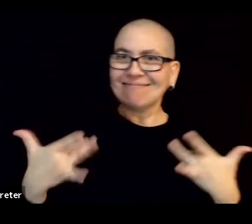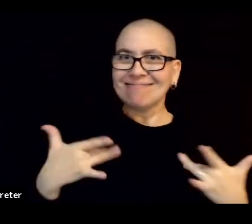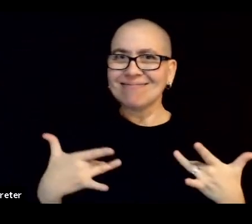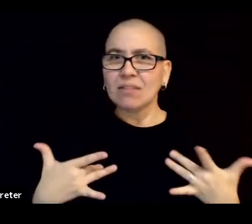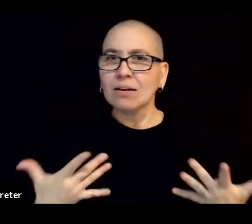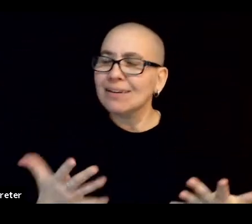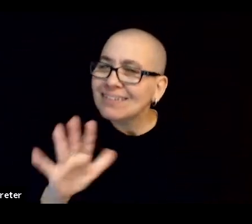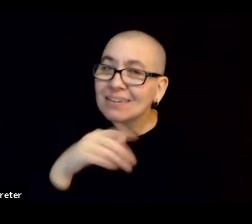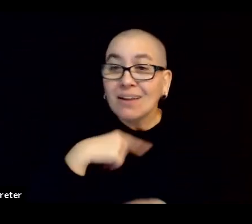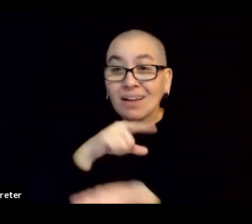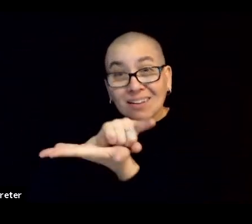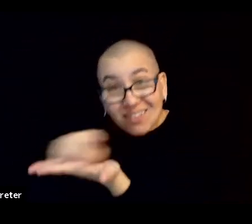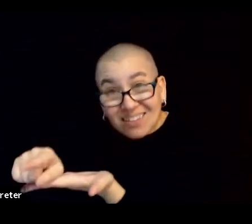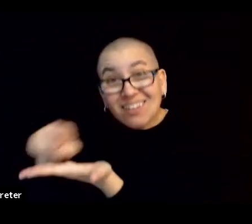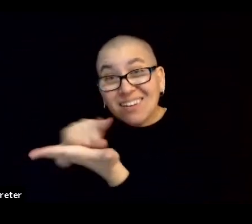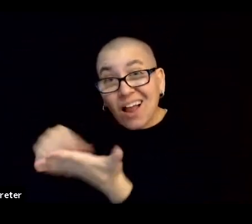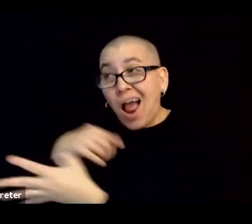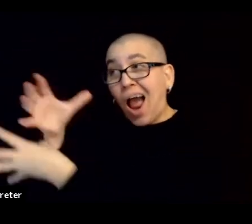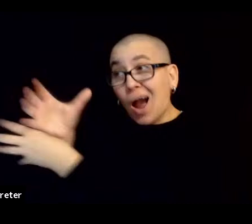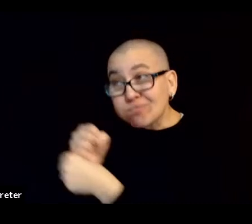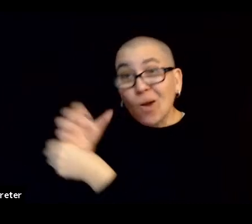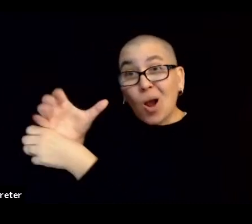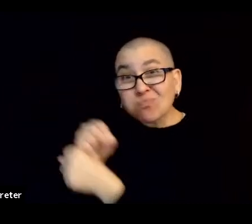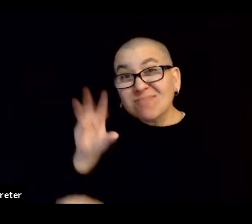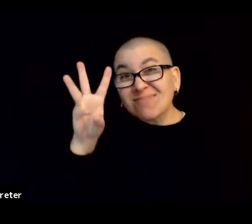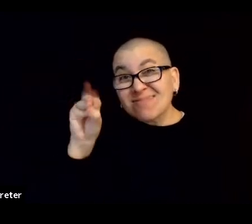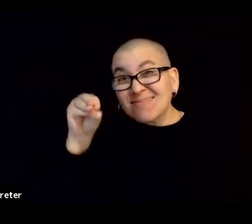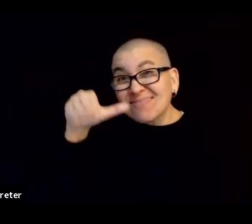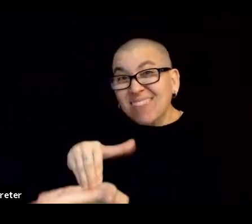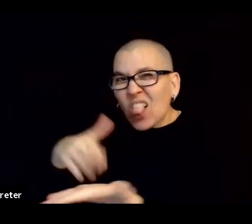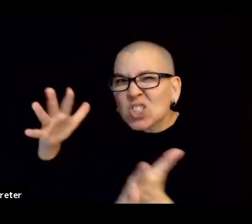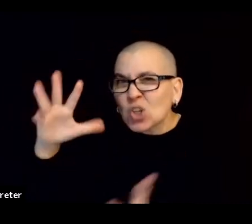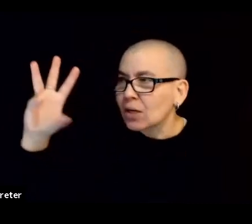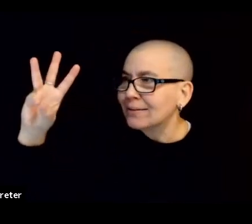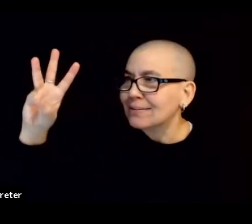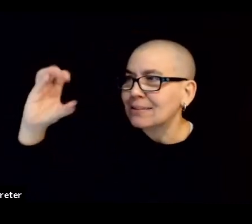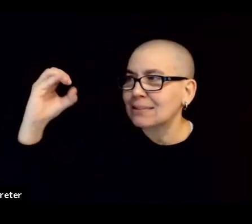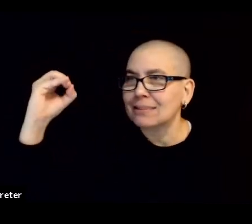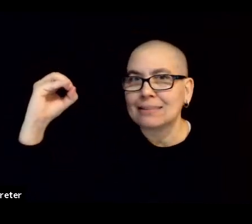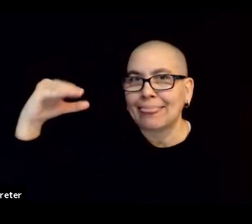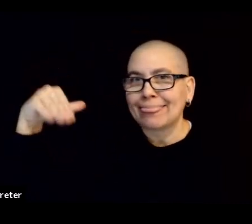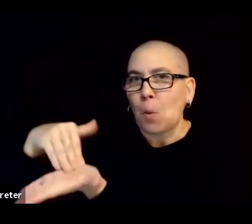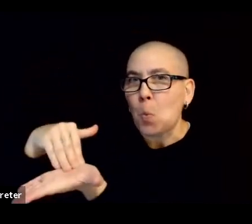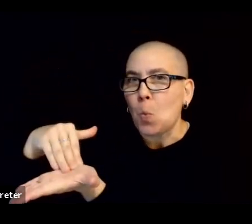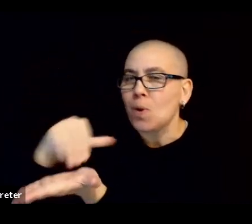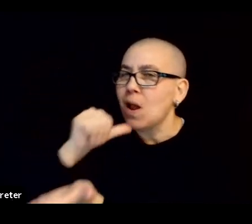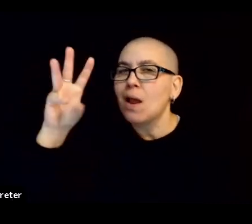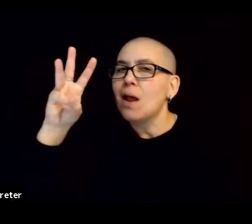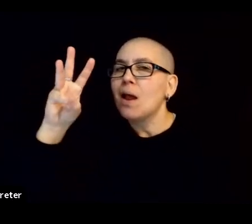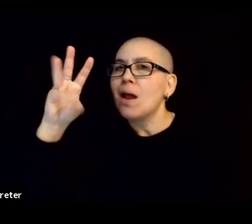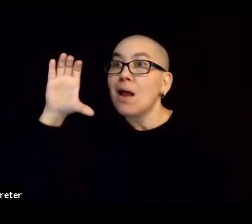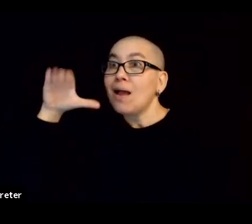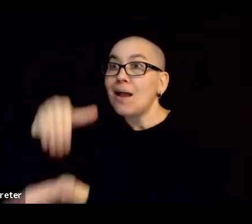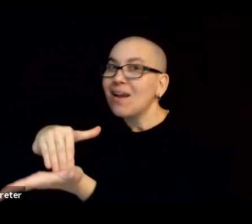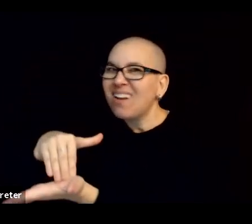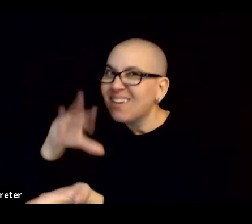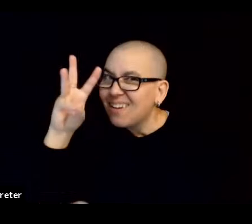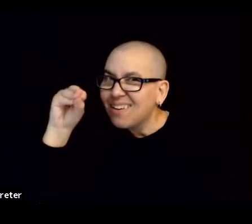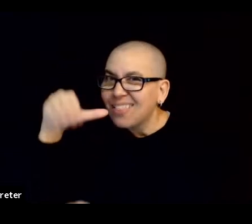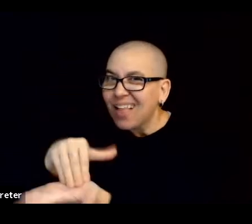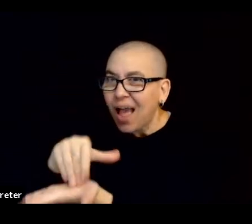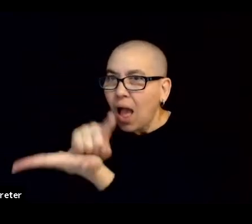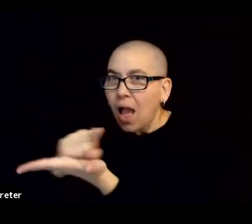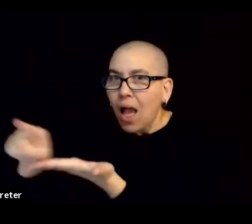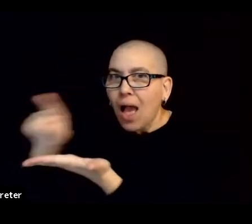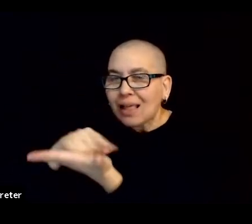a really difficult position. But our hope is that by expanding, we'll be more efficient with all the doses that we do receive so that there aren't